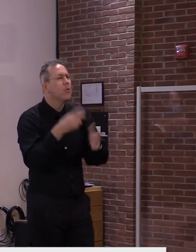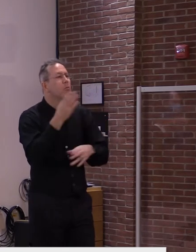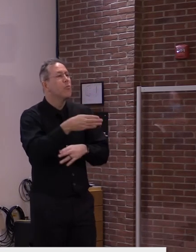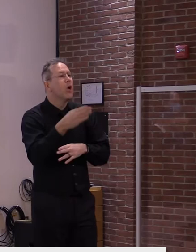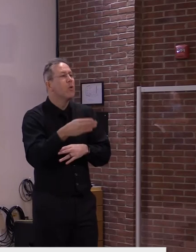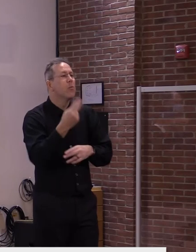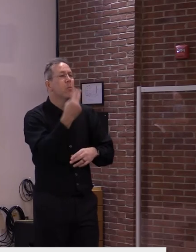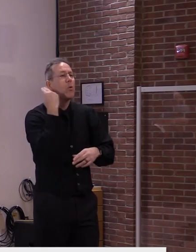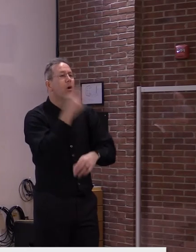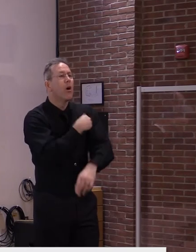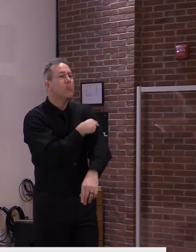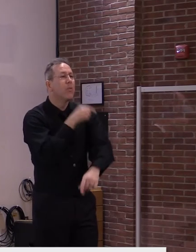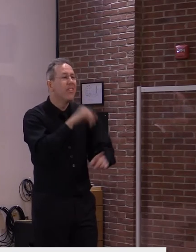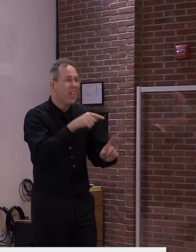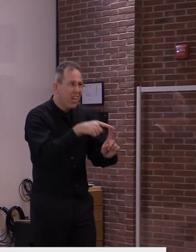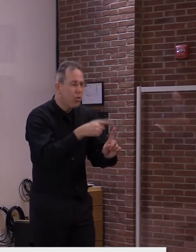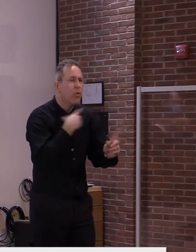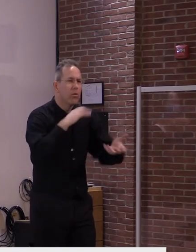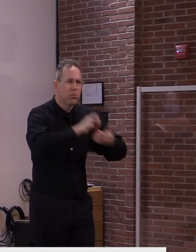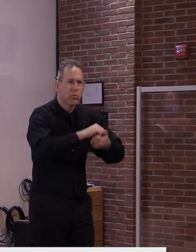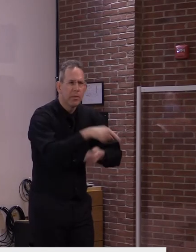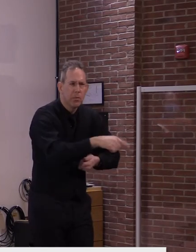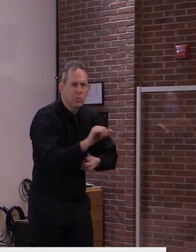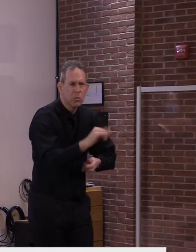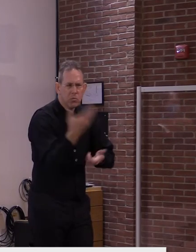well as we move forward.